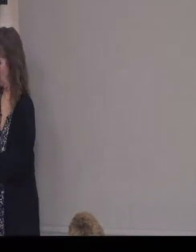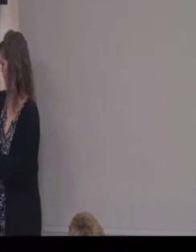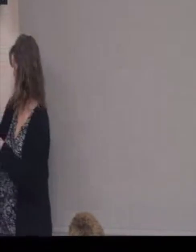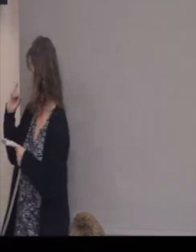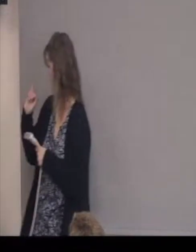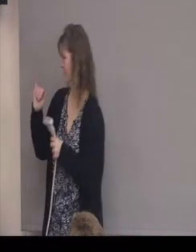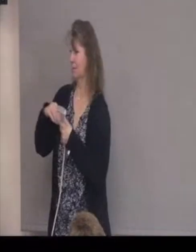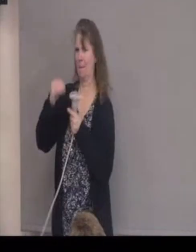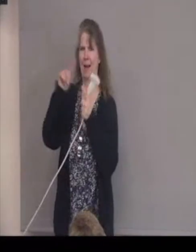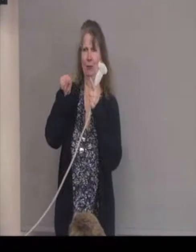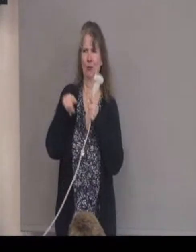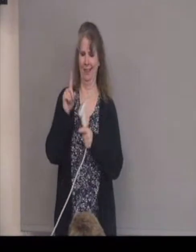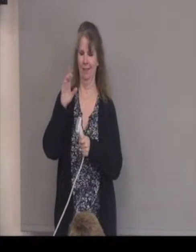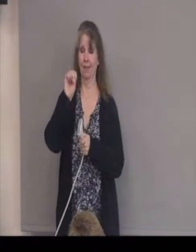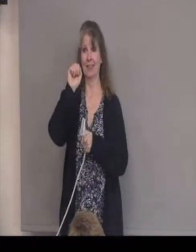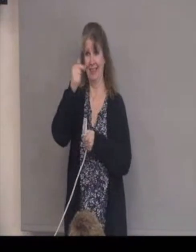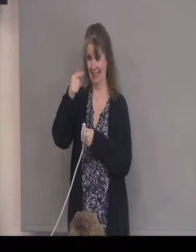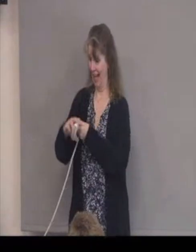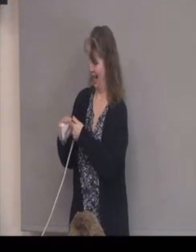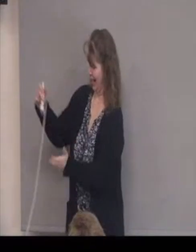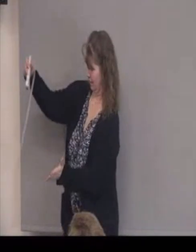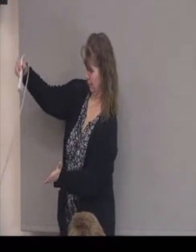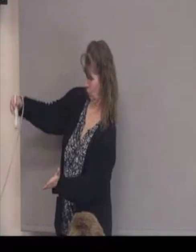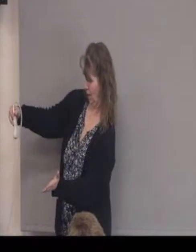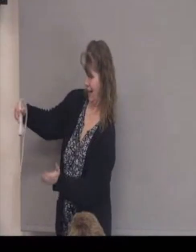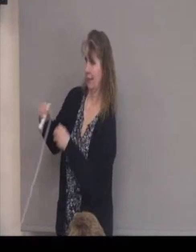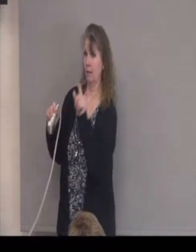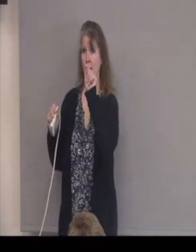So sagittal is going to look like this.